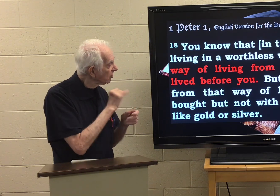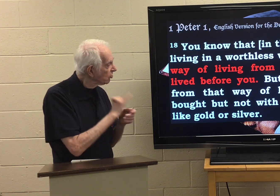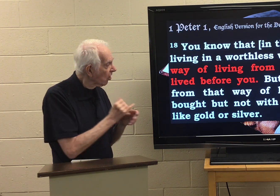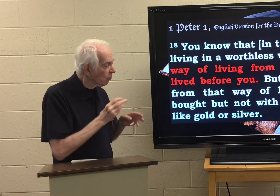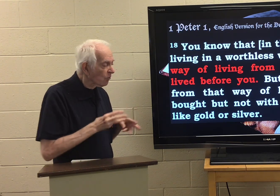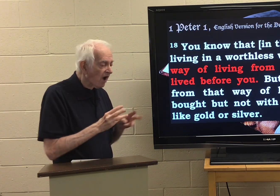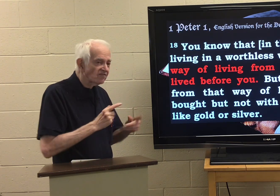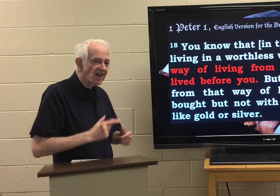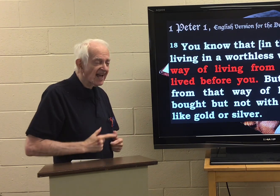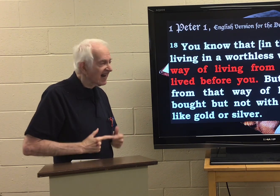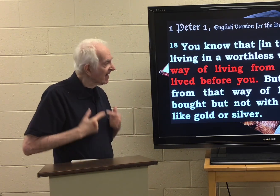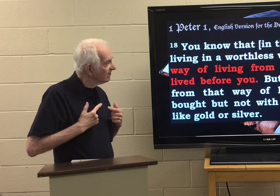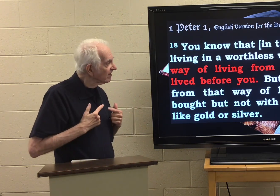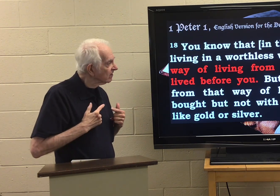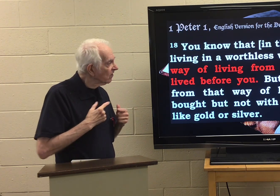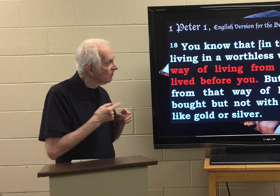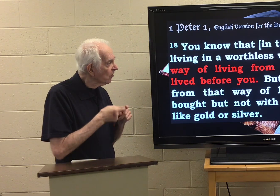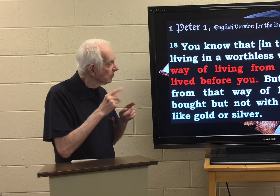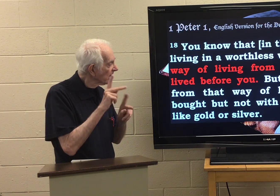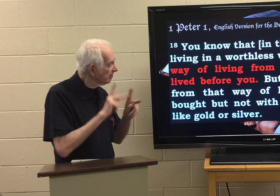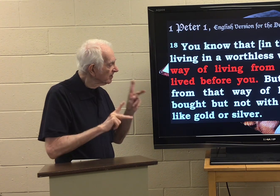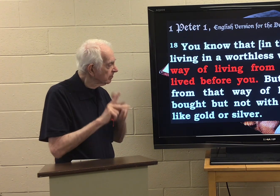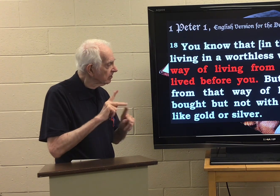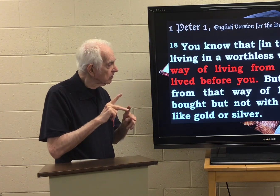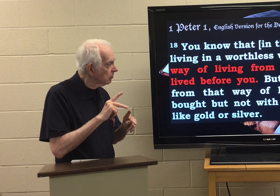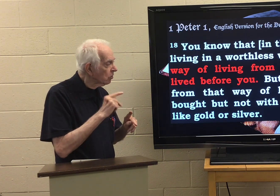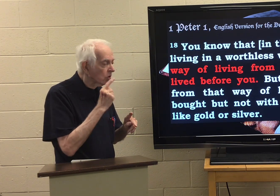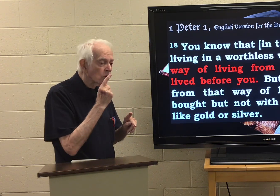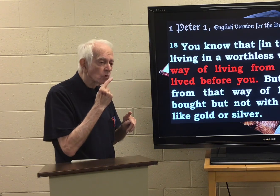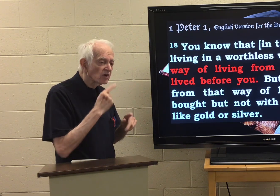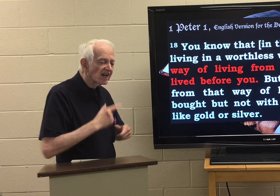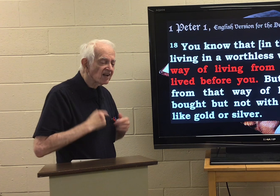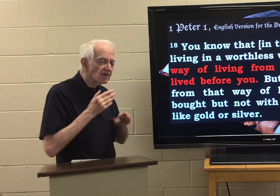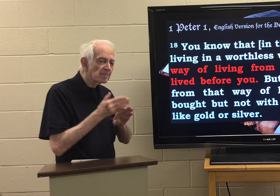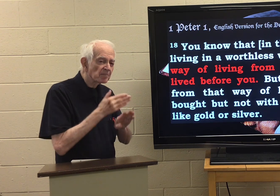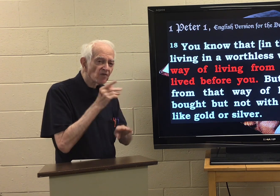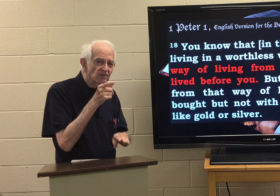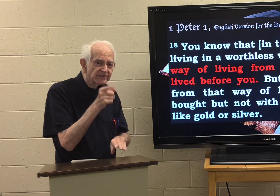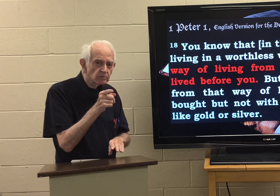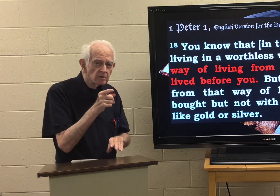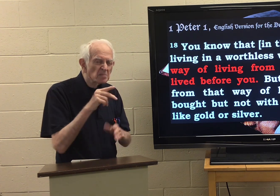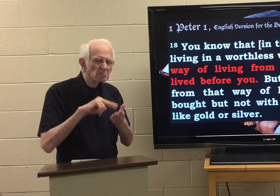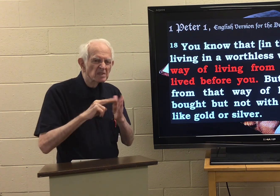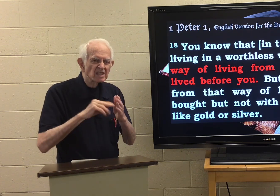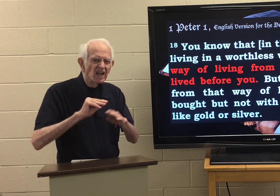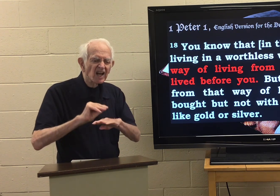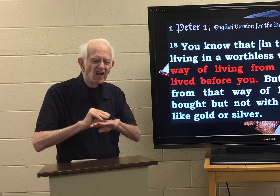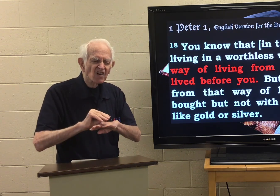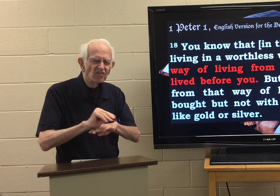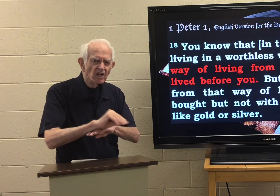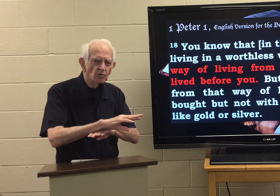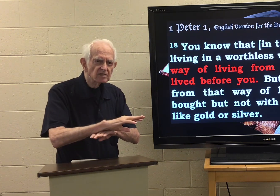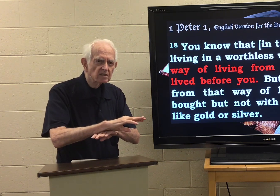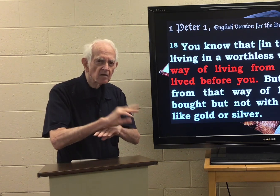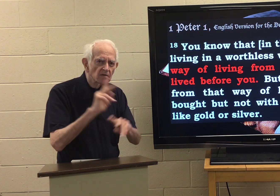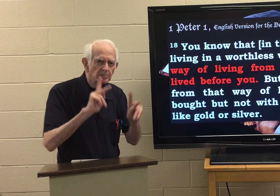You got that way of living from the people who lived before you. They